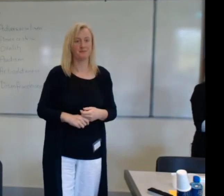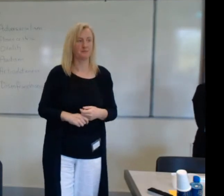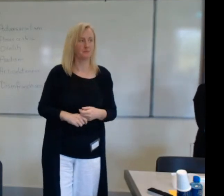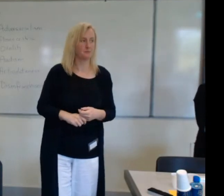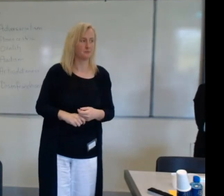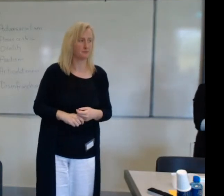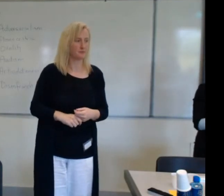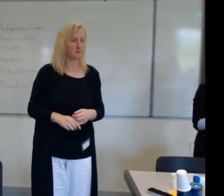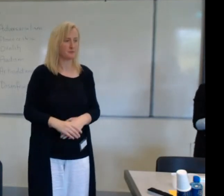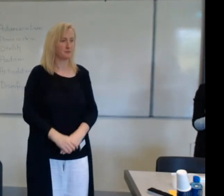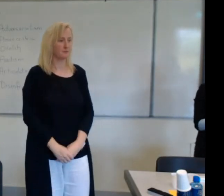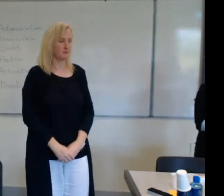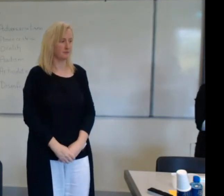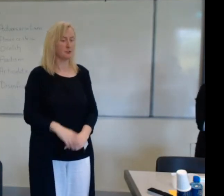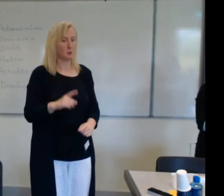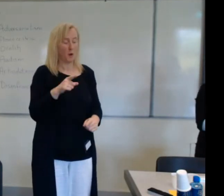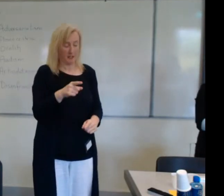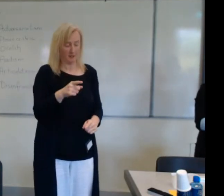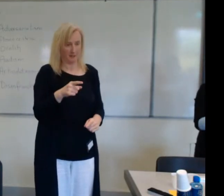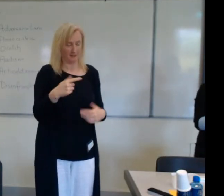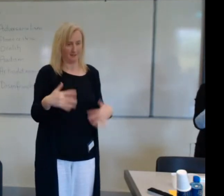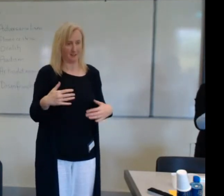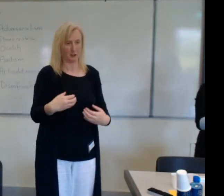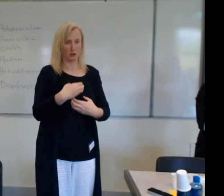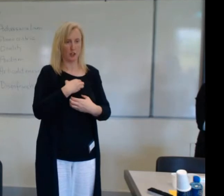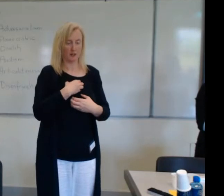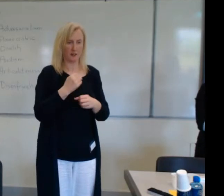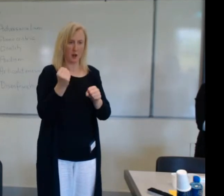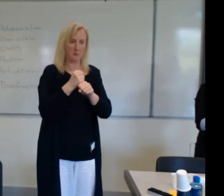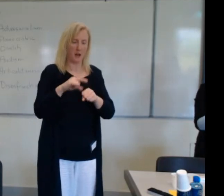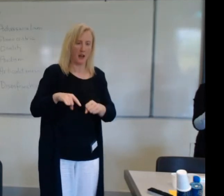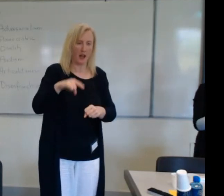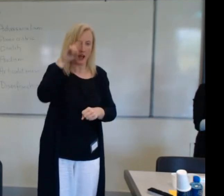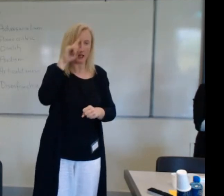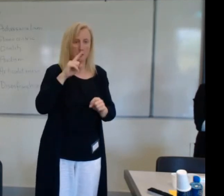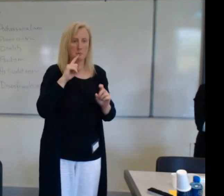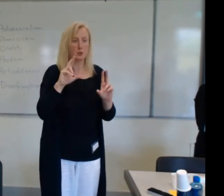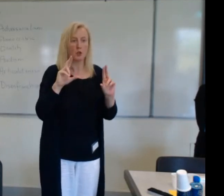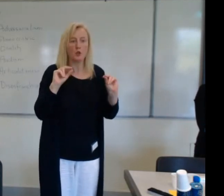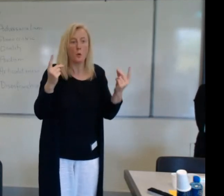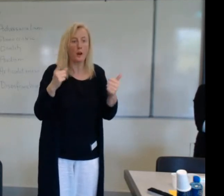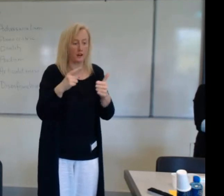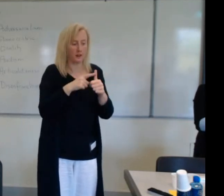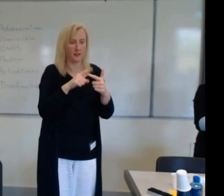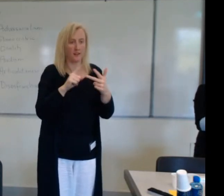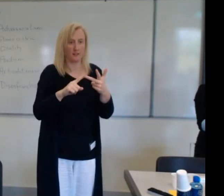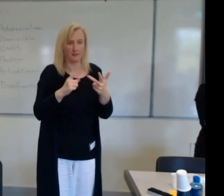it was pretty shocking. Like the number is so high, but nobody didn't know or couldn't give me the number. So